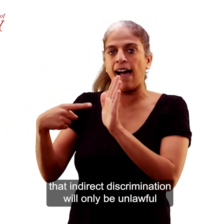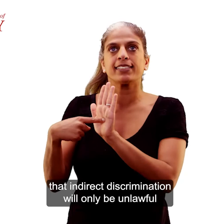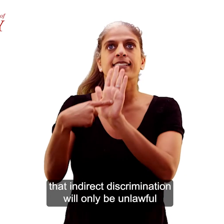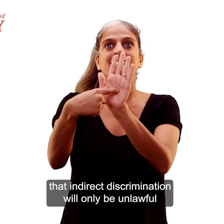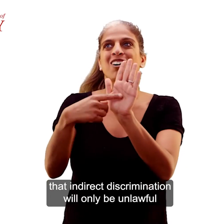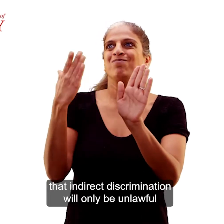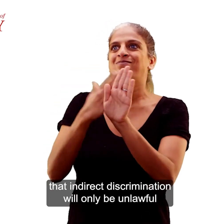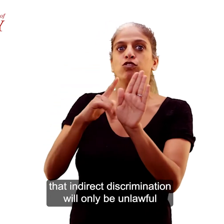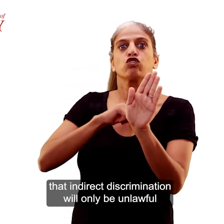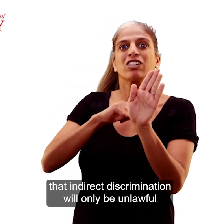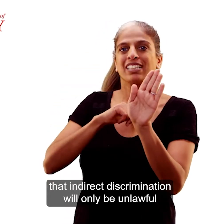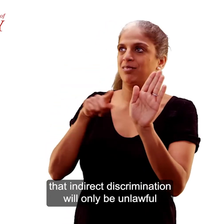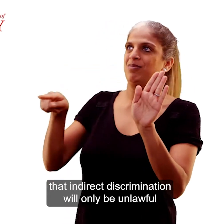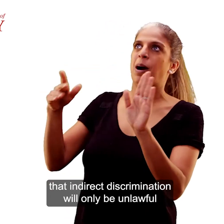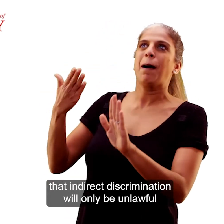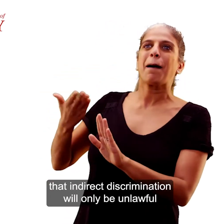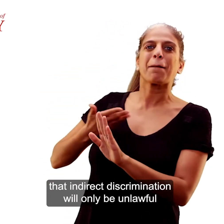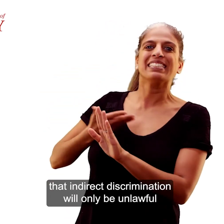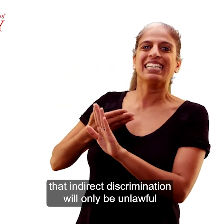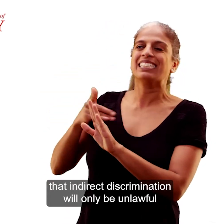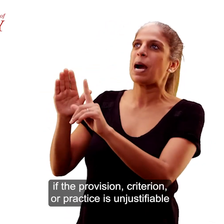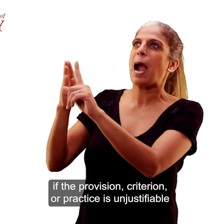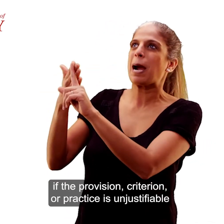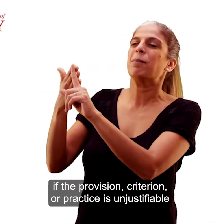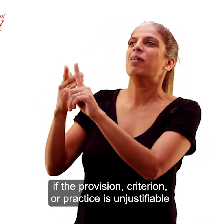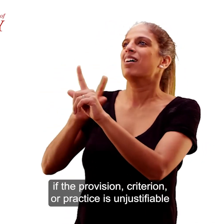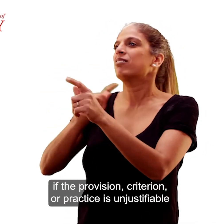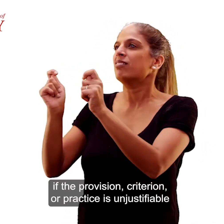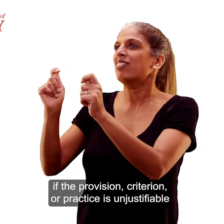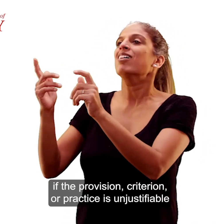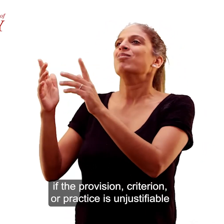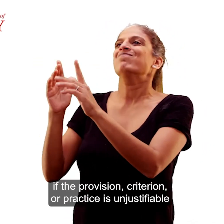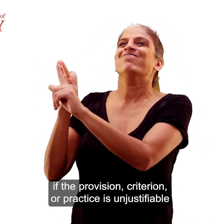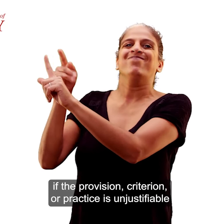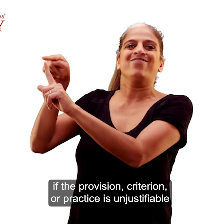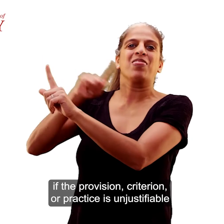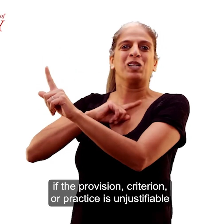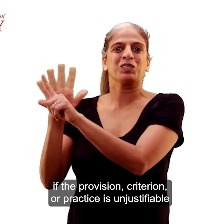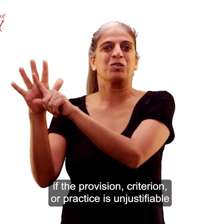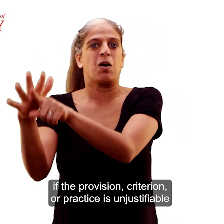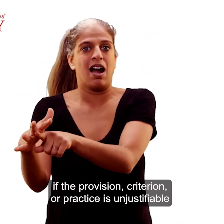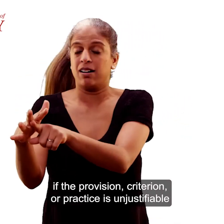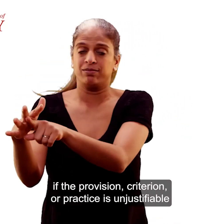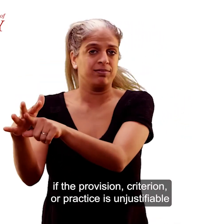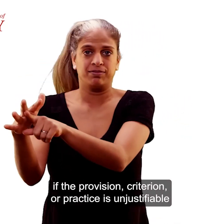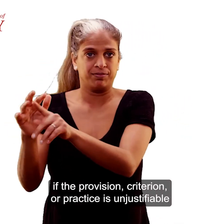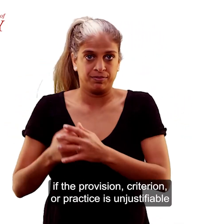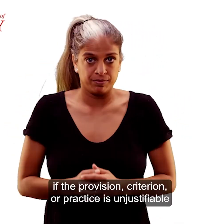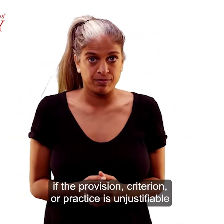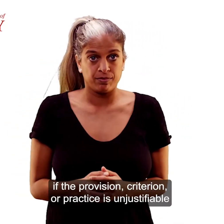indirect discrimination will only be unlawful if the provision, criterion, or practice is unjustifiable,